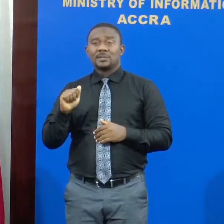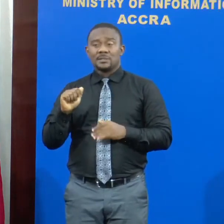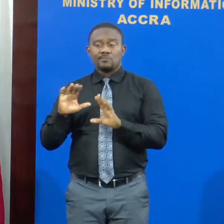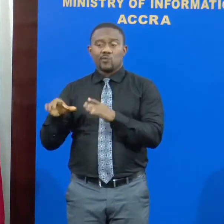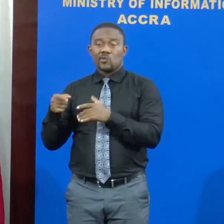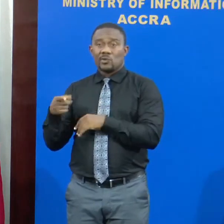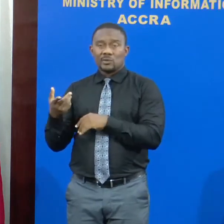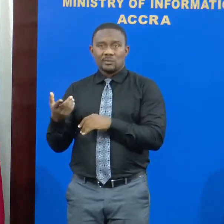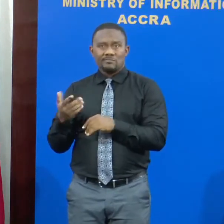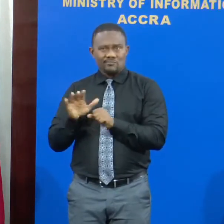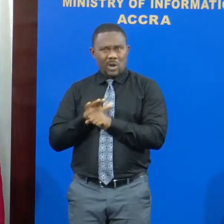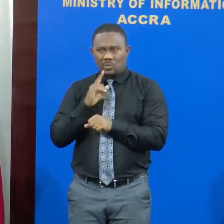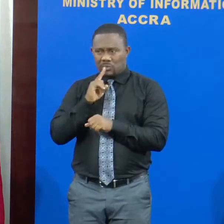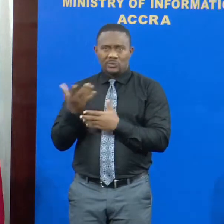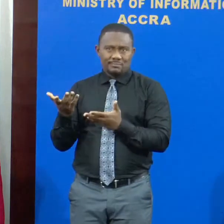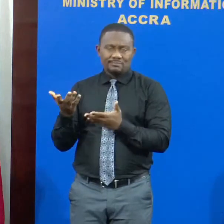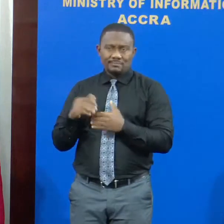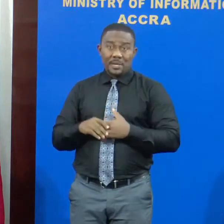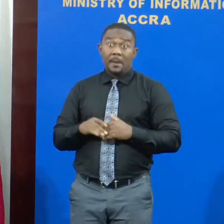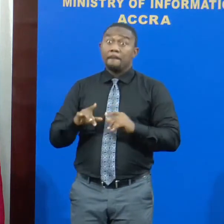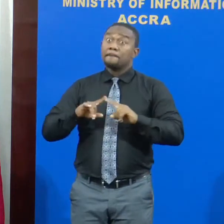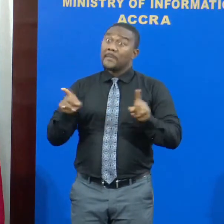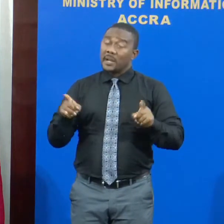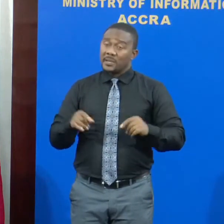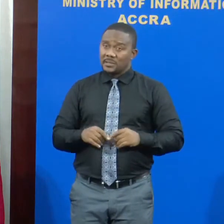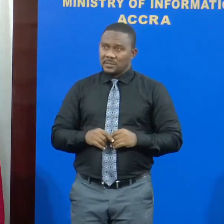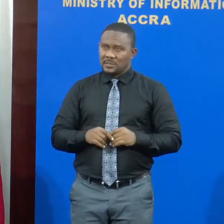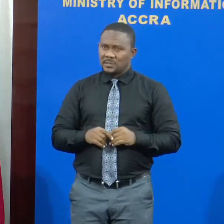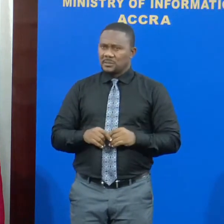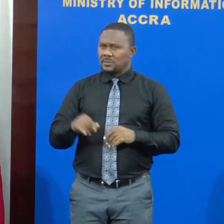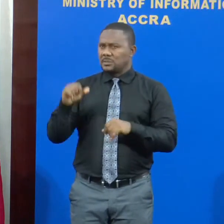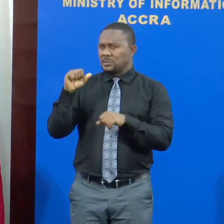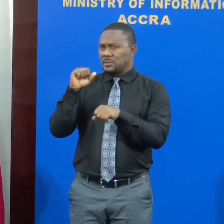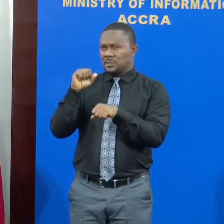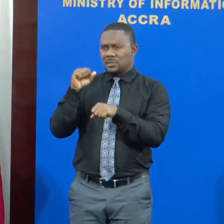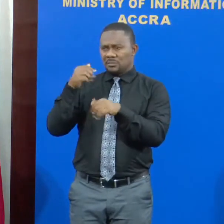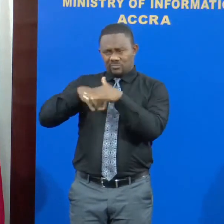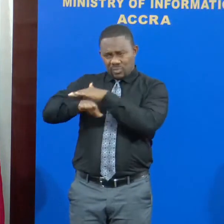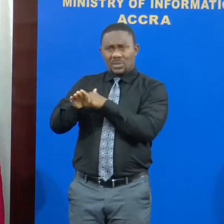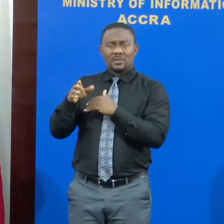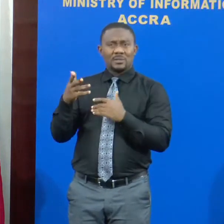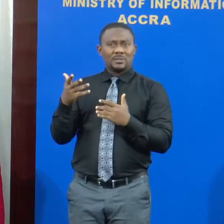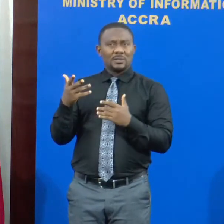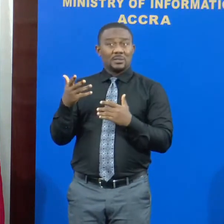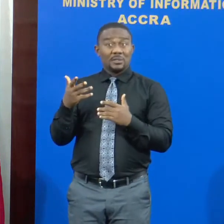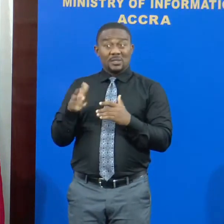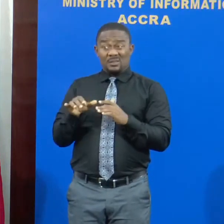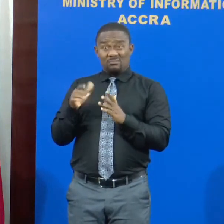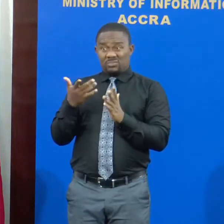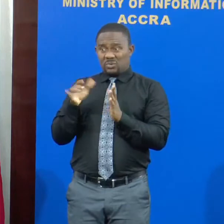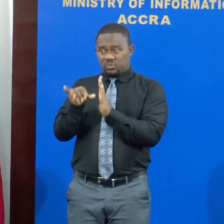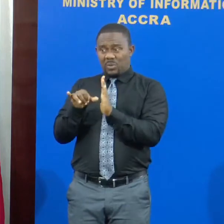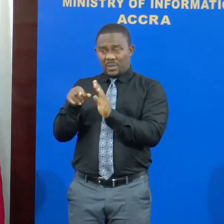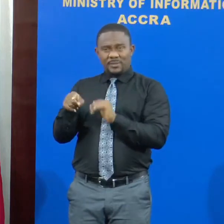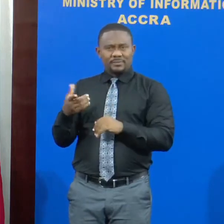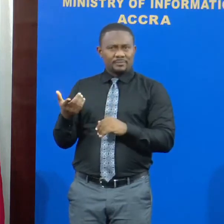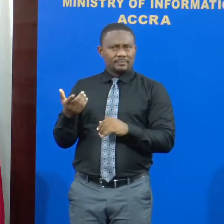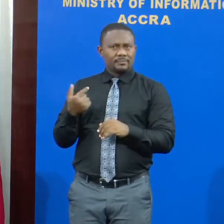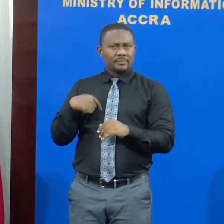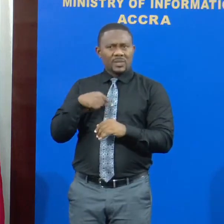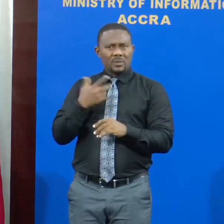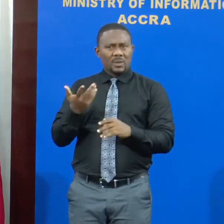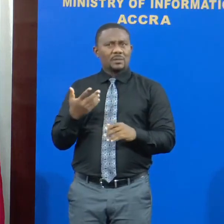was sufficient to do that. But going to operate offices in them on a permanent basis, we're taking the advantage